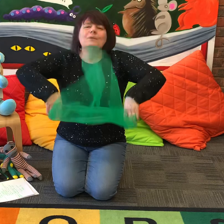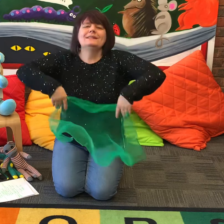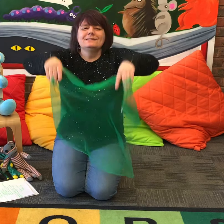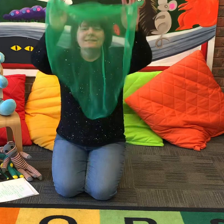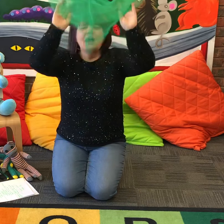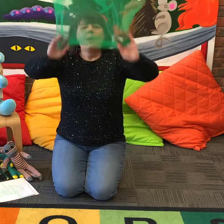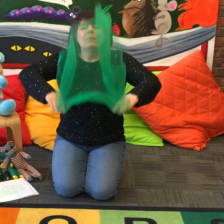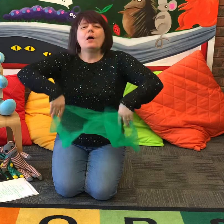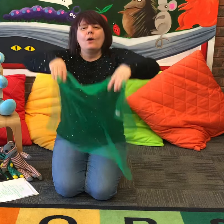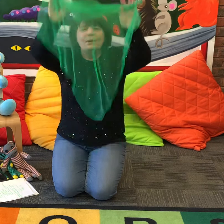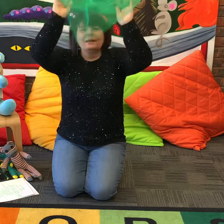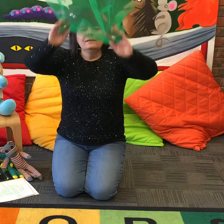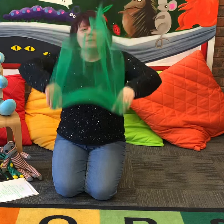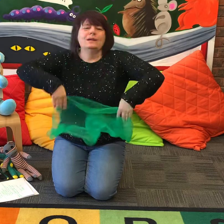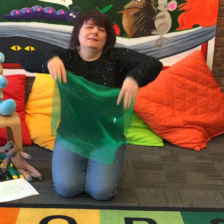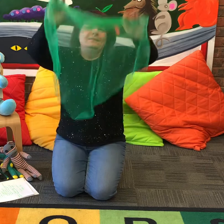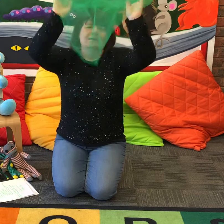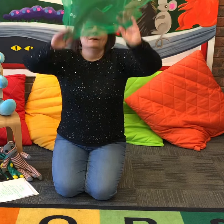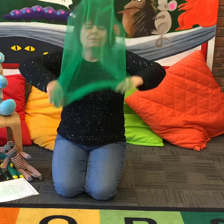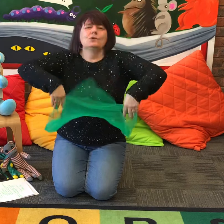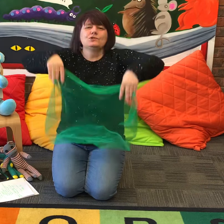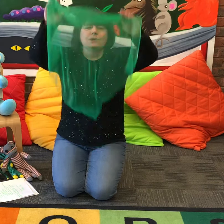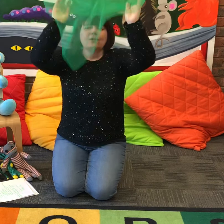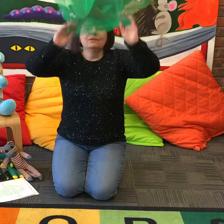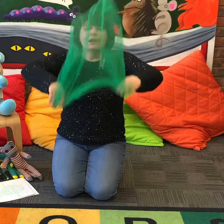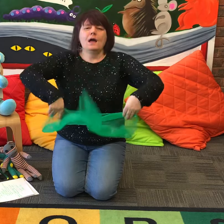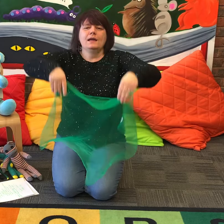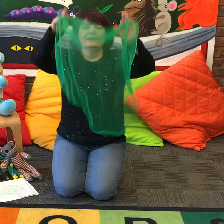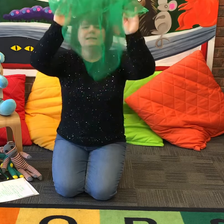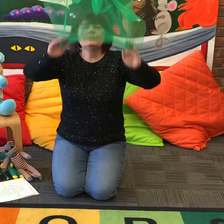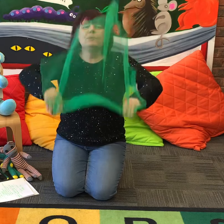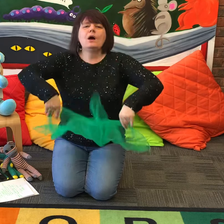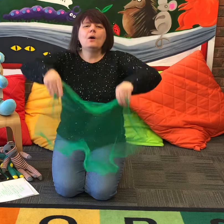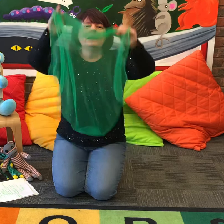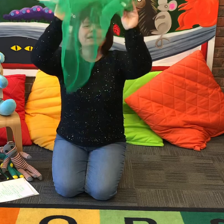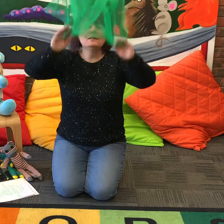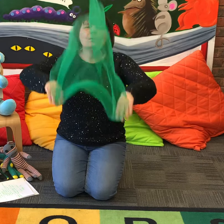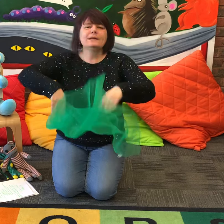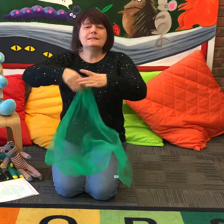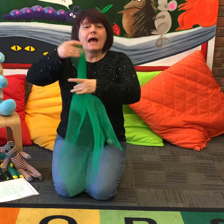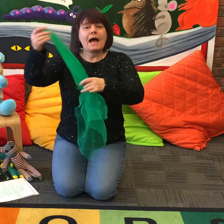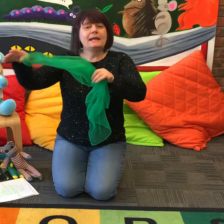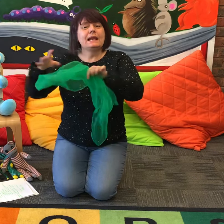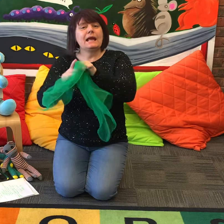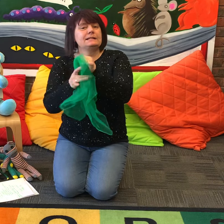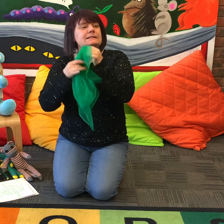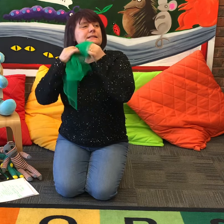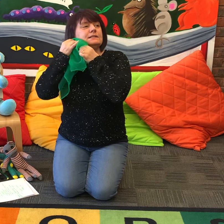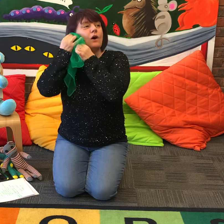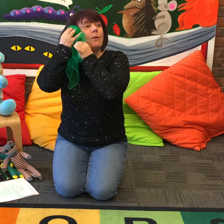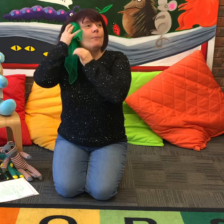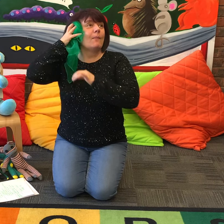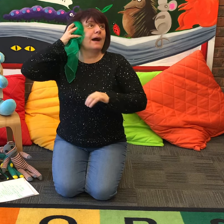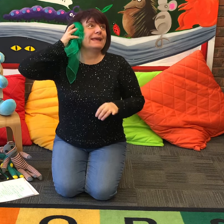wind, blowing in the wind. The washing on the line is blowing in the wind and it landed on my